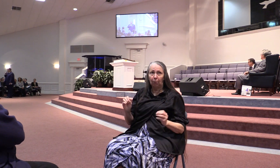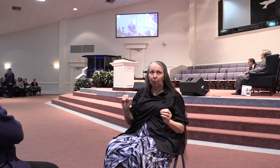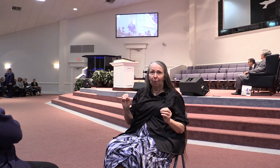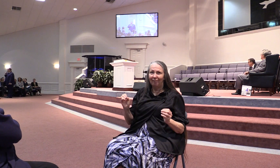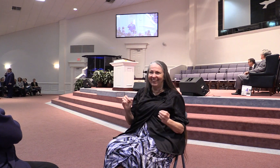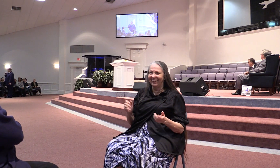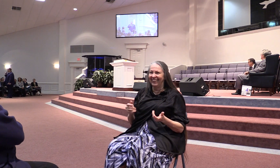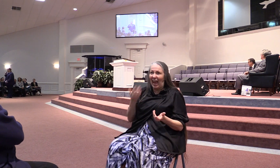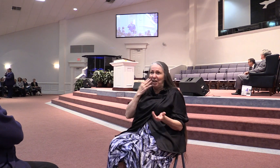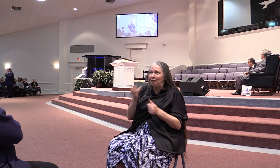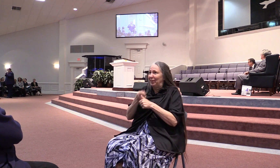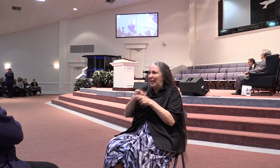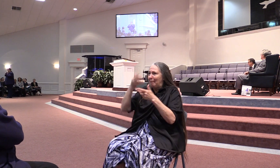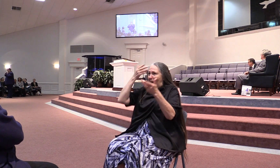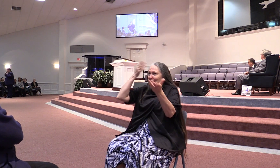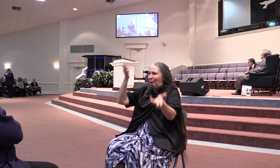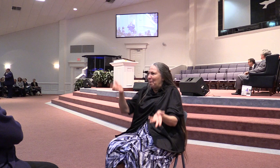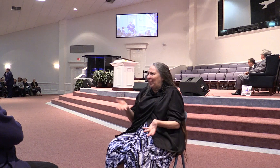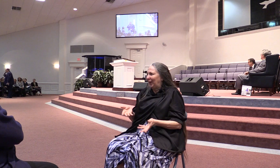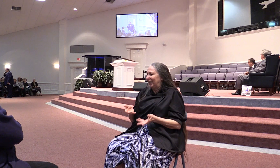patient's name? I said, last name's Foster. What's first name?